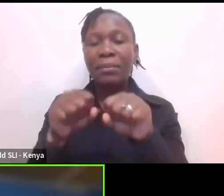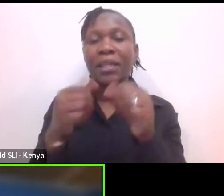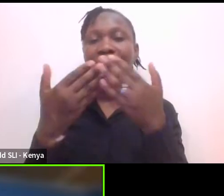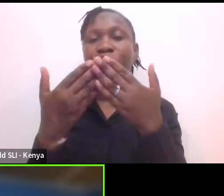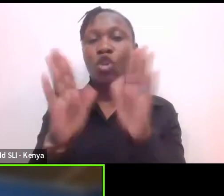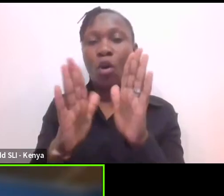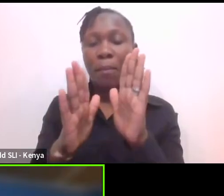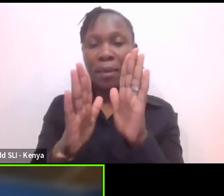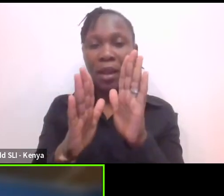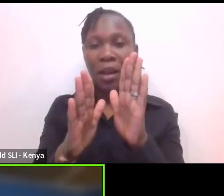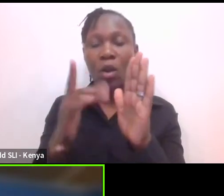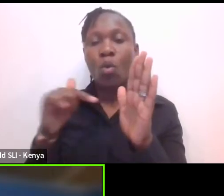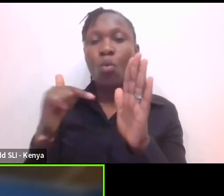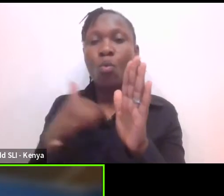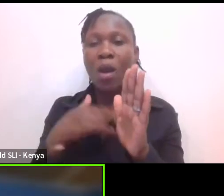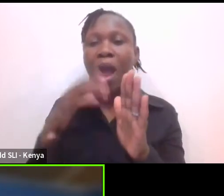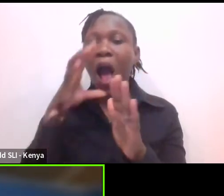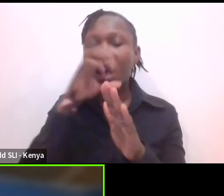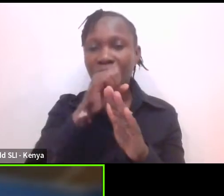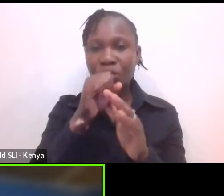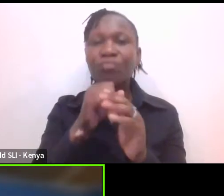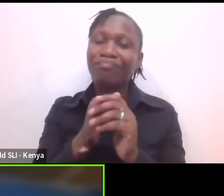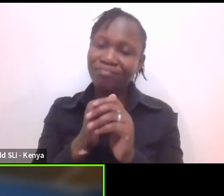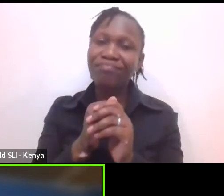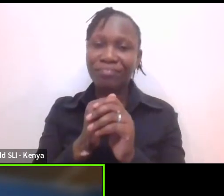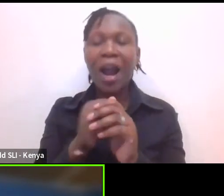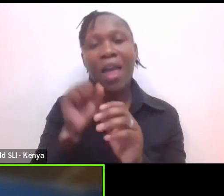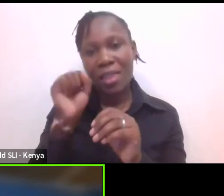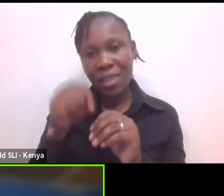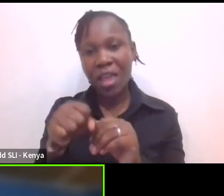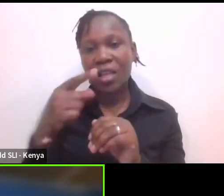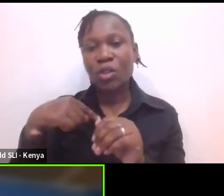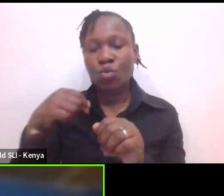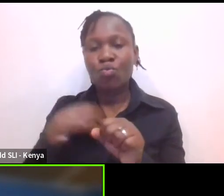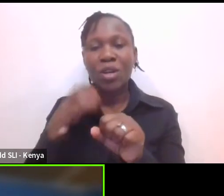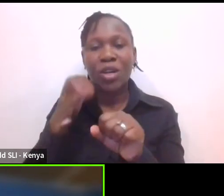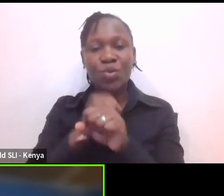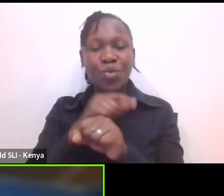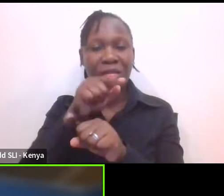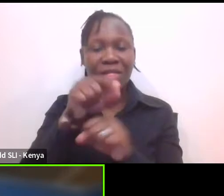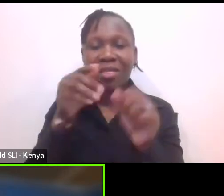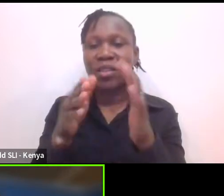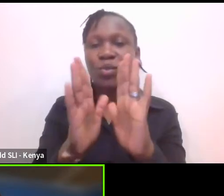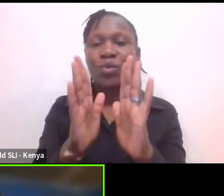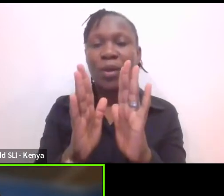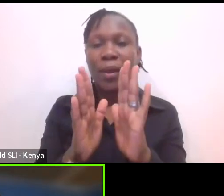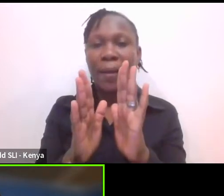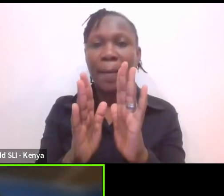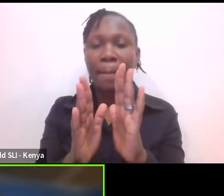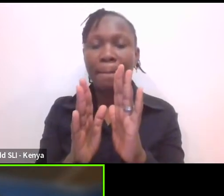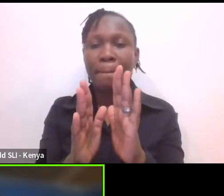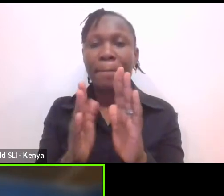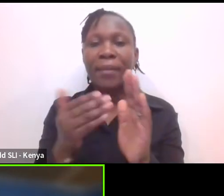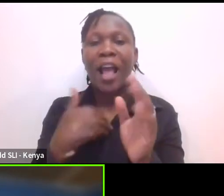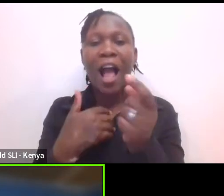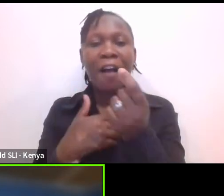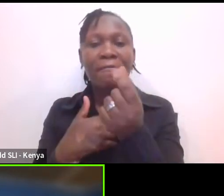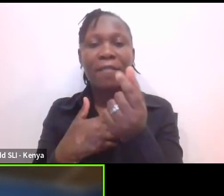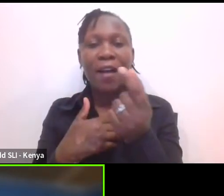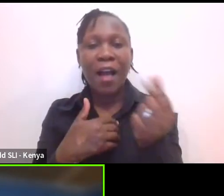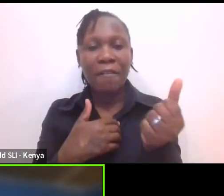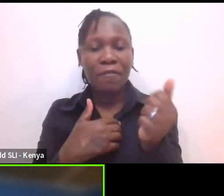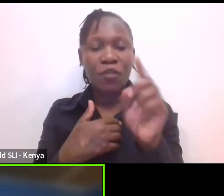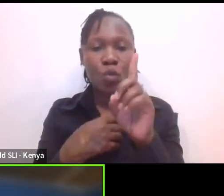that assumption that yes, and here's how I'm going to do it. So you fill in the blanks. We do have a few questions from our